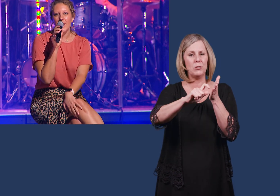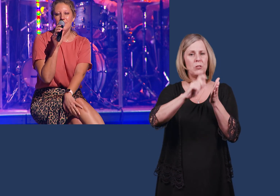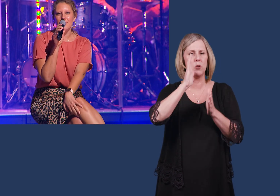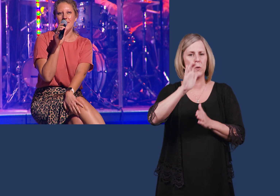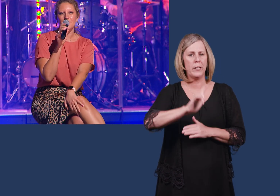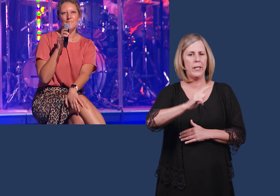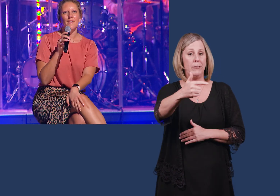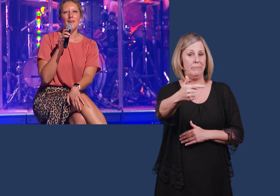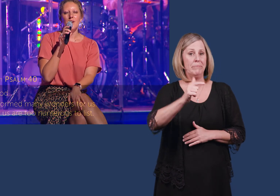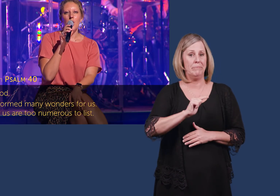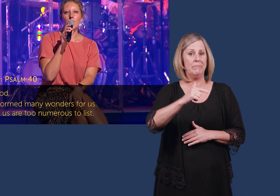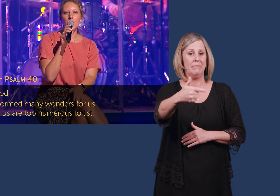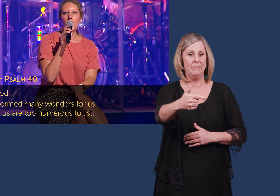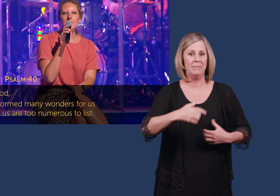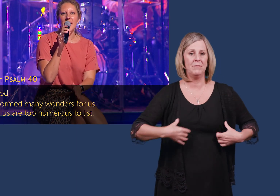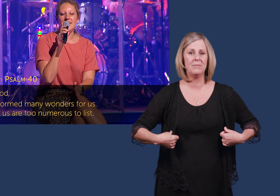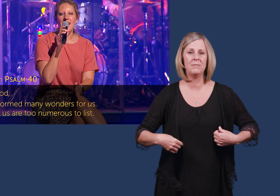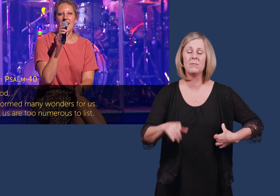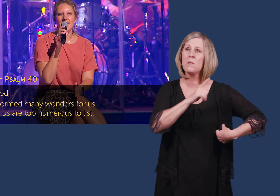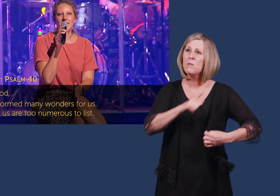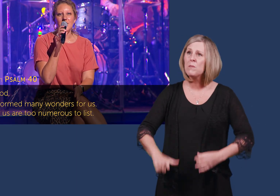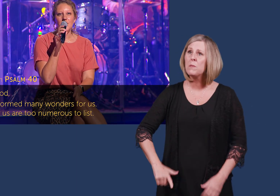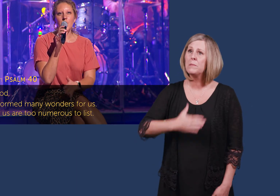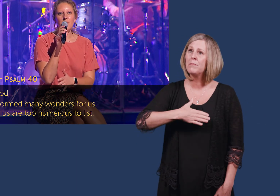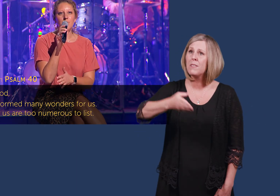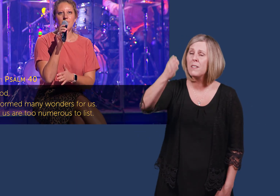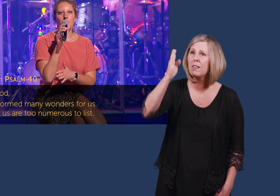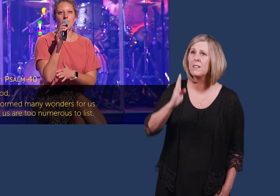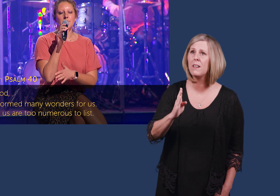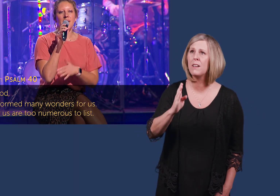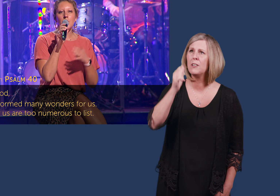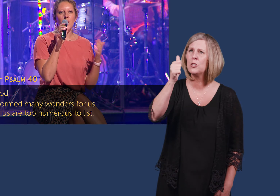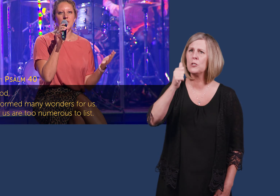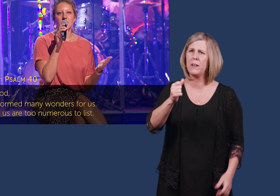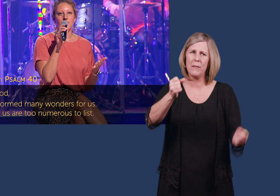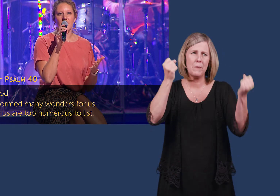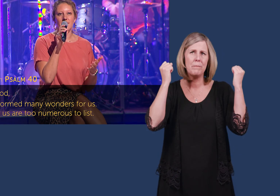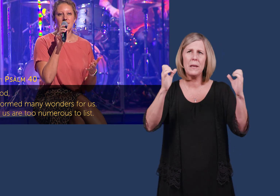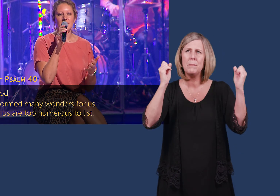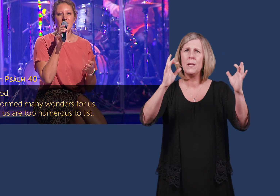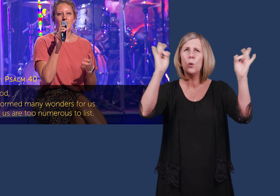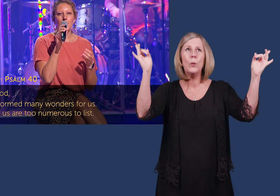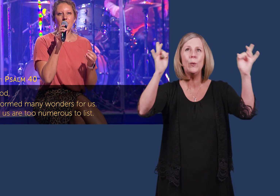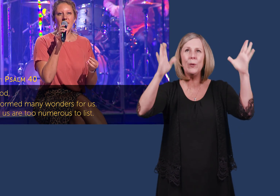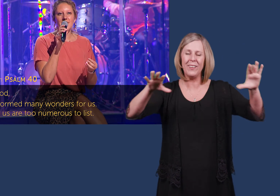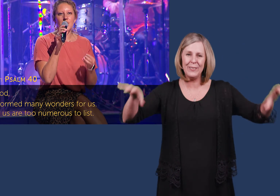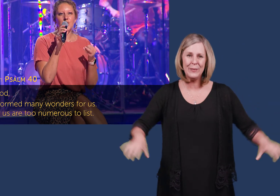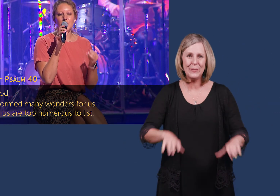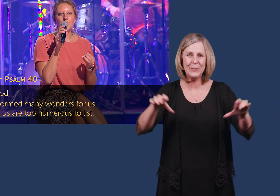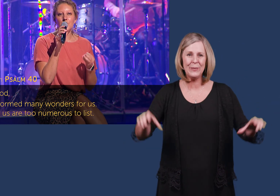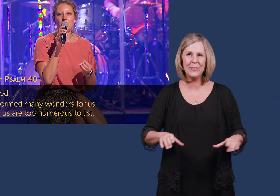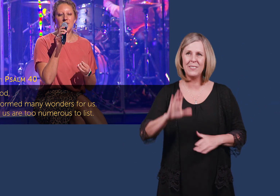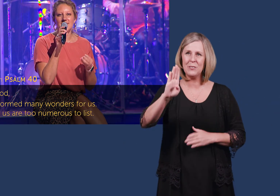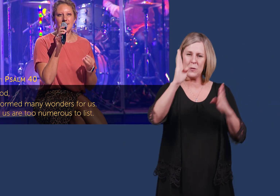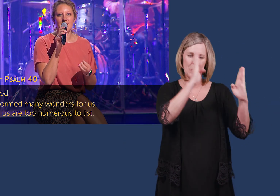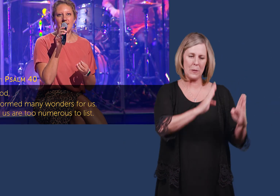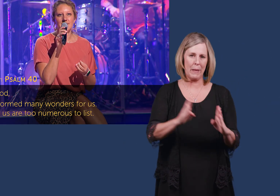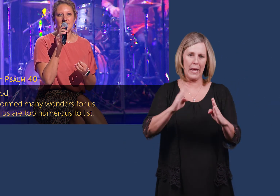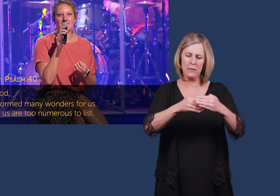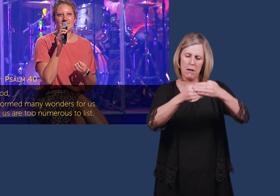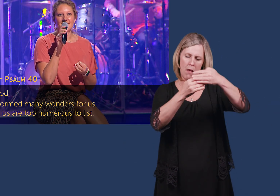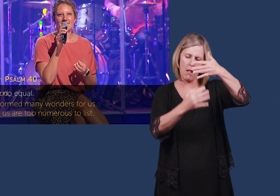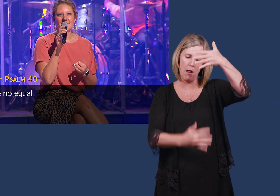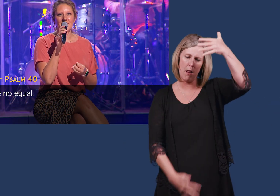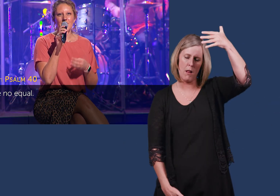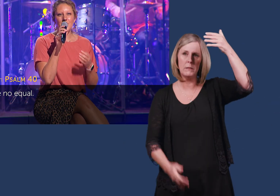in white with me. O Lord, my God, you have performed many wonders for us. Your plans are too numerous to